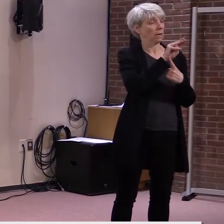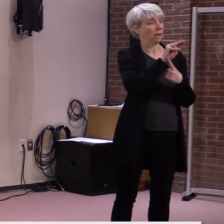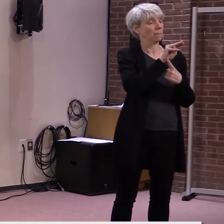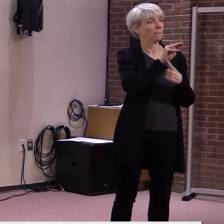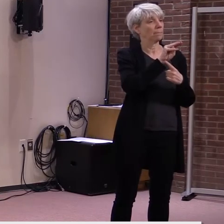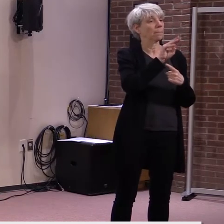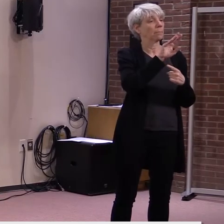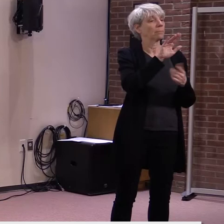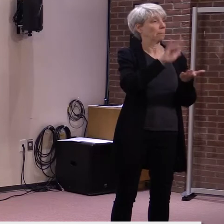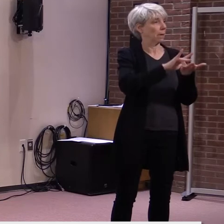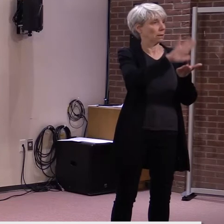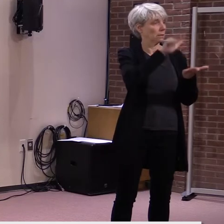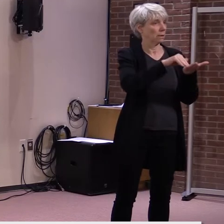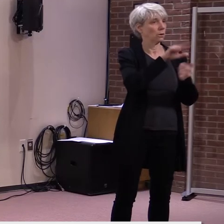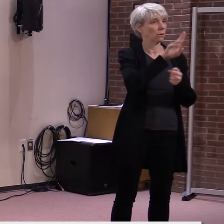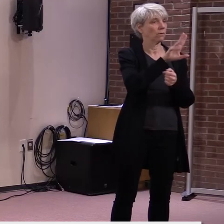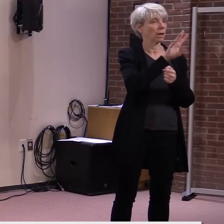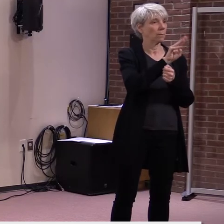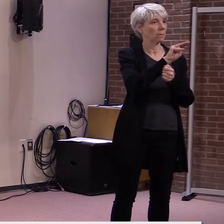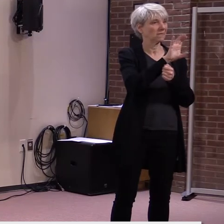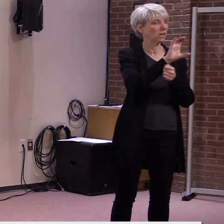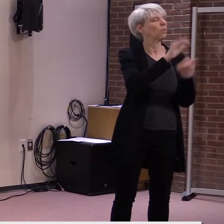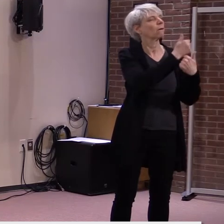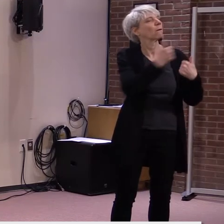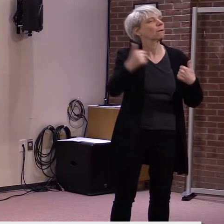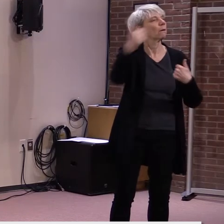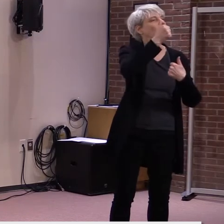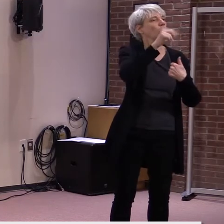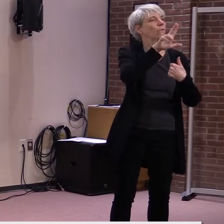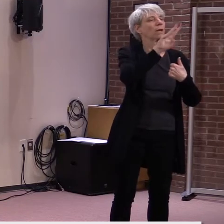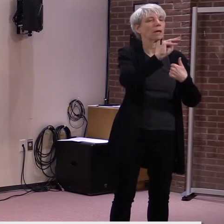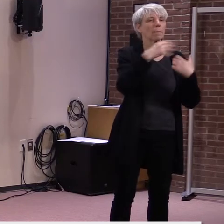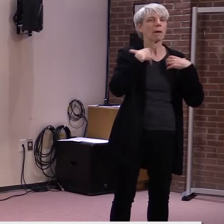UVMMC having, or the healthcare network having